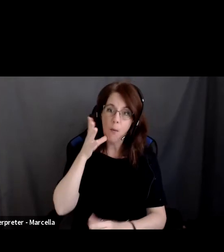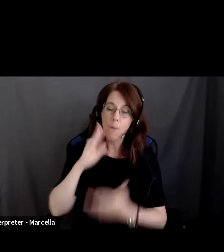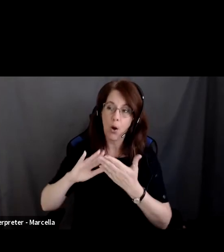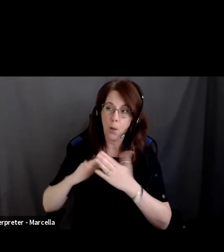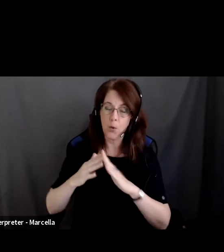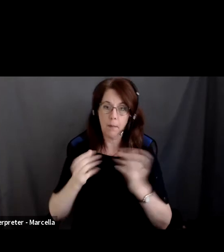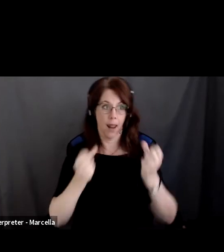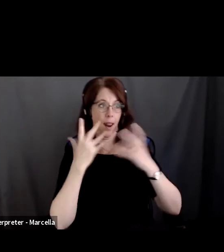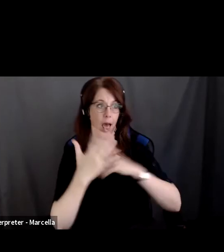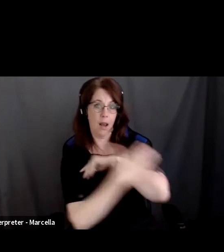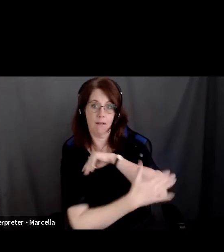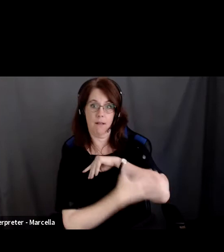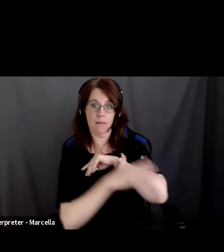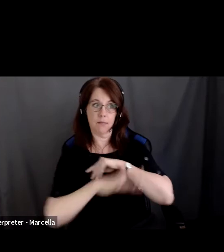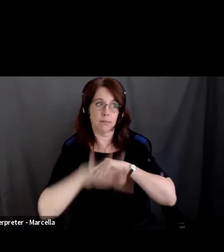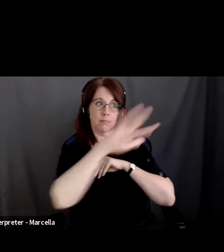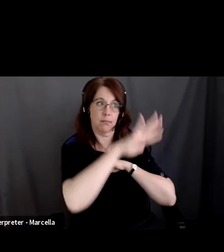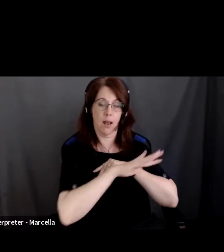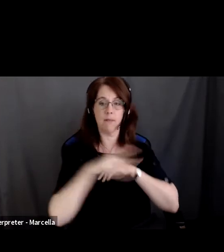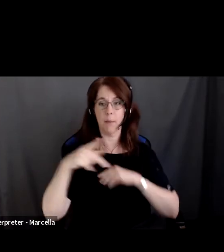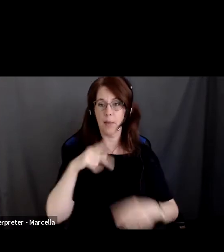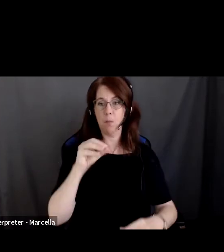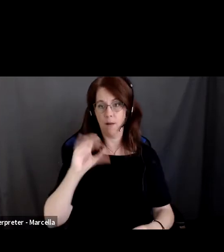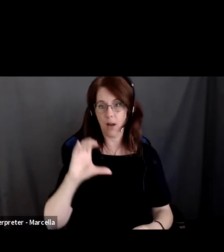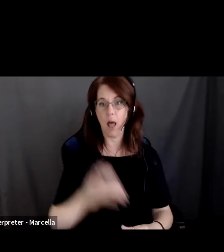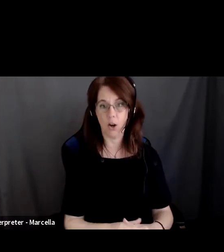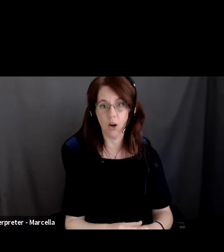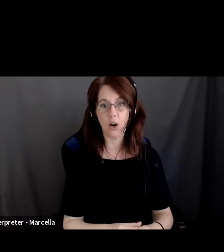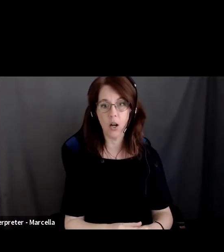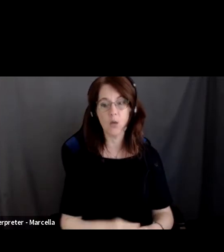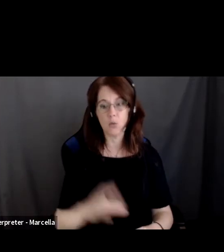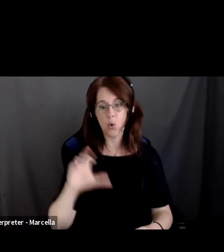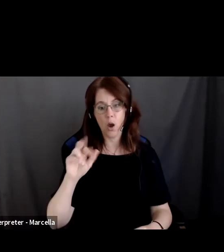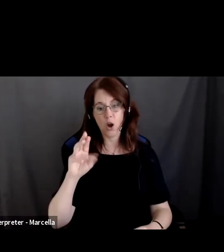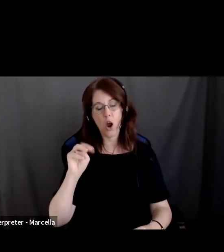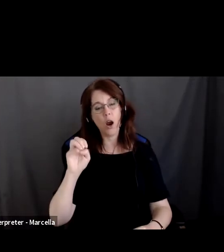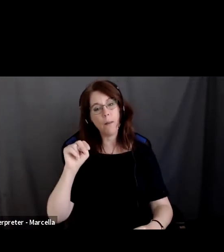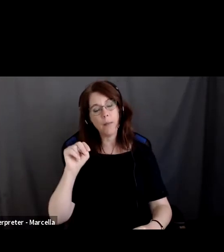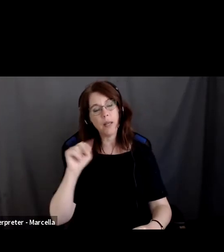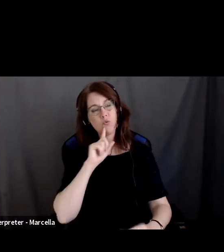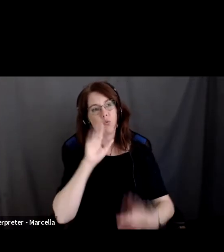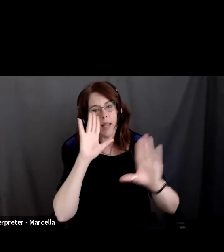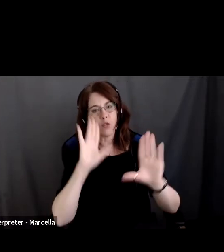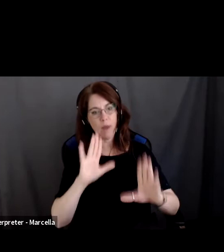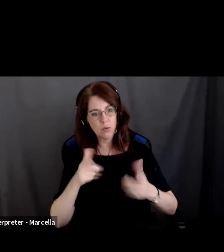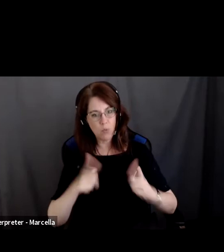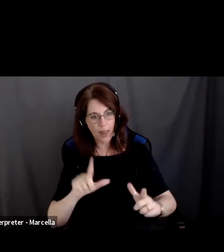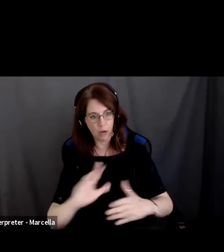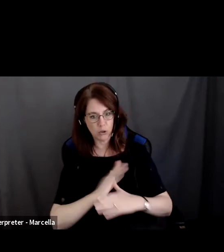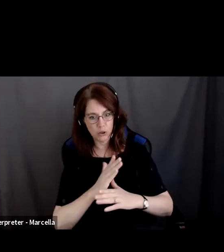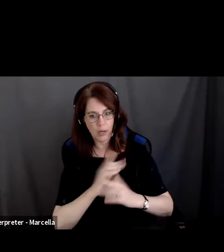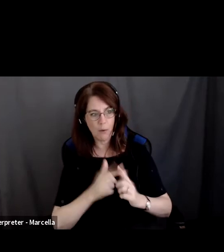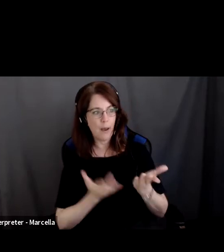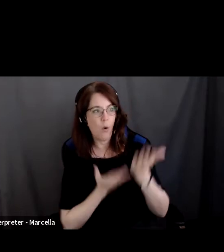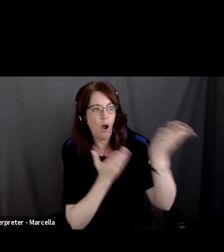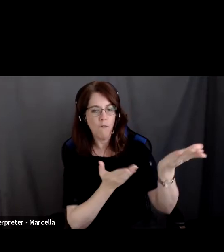of rural communities of color. And so I think Carmen was great to let her share about